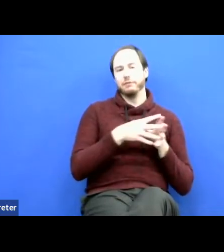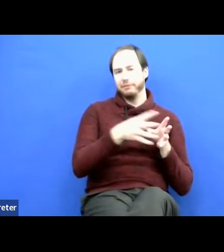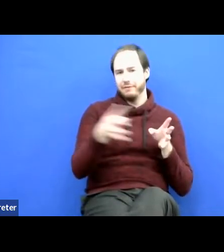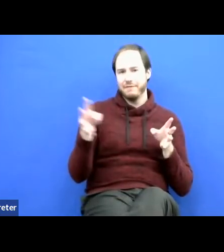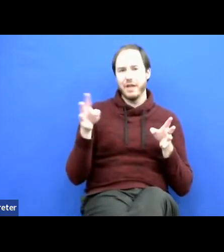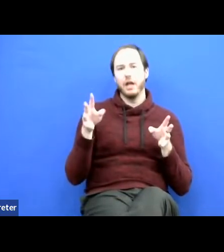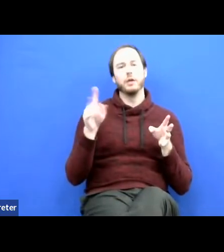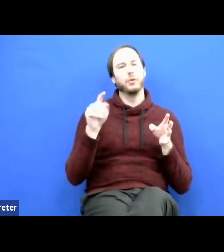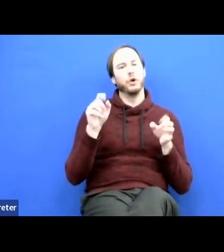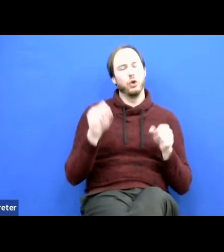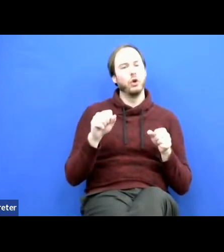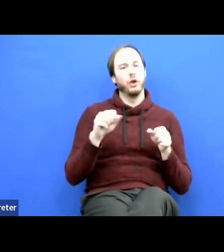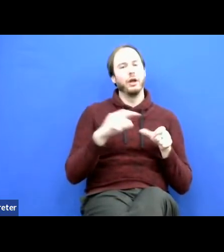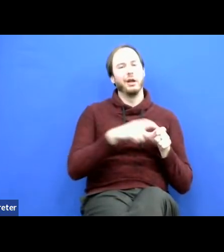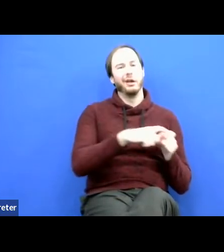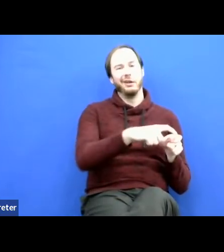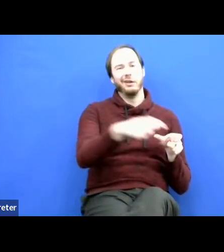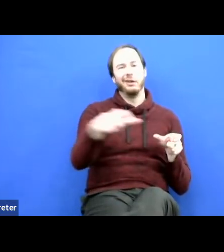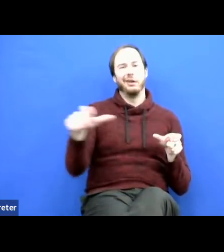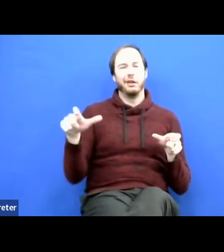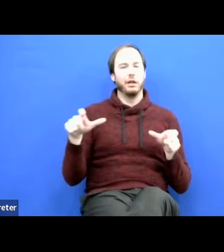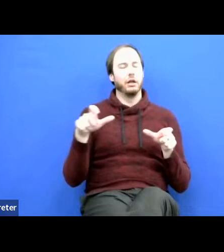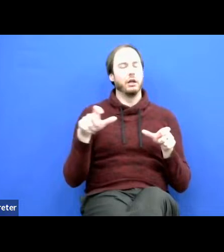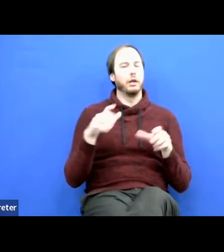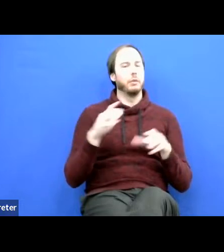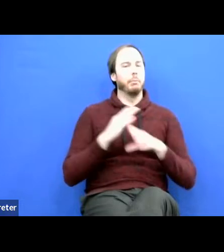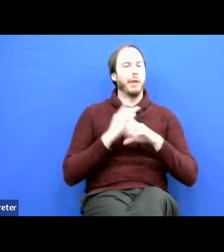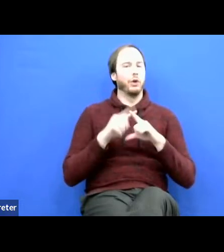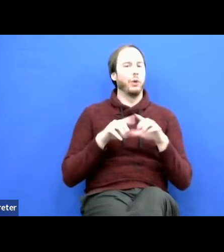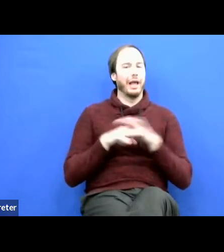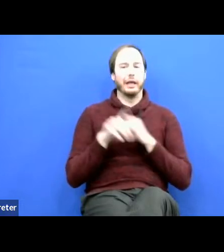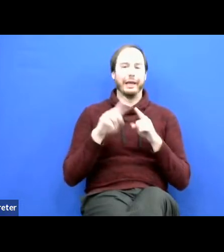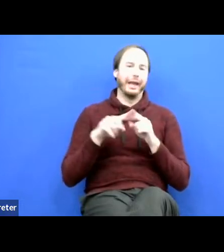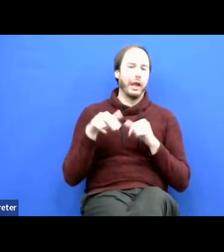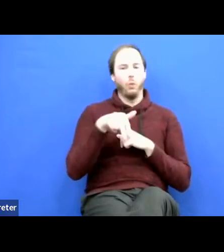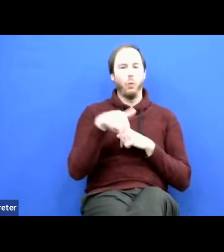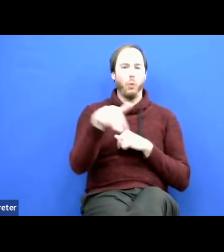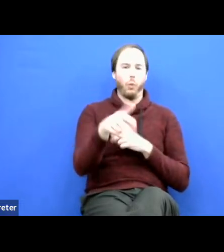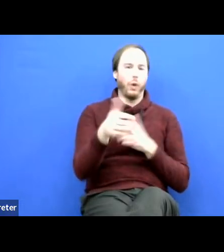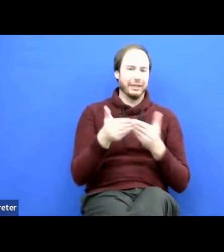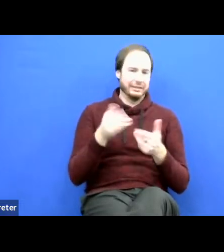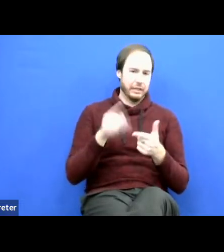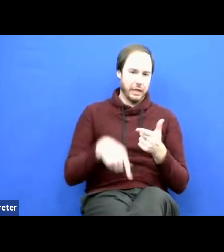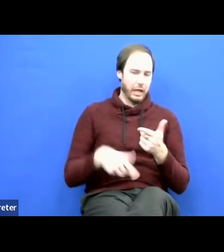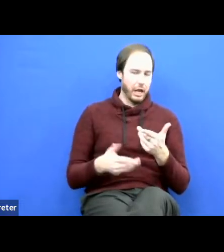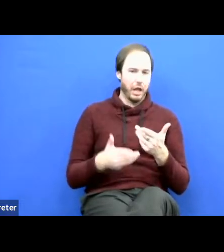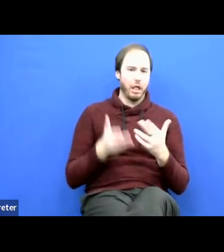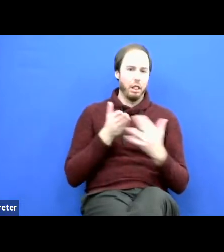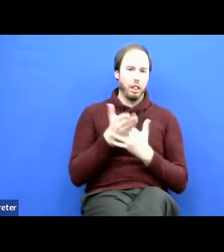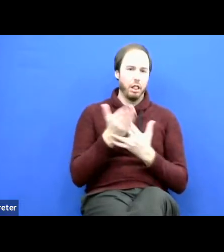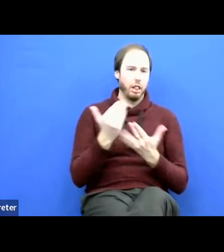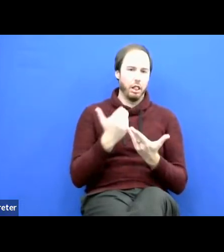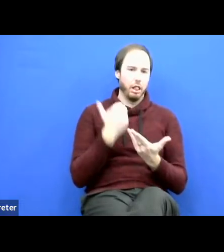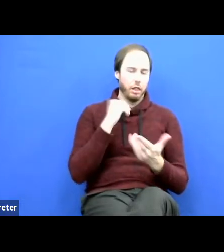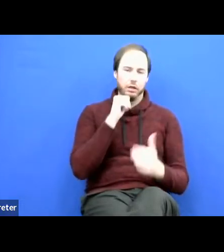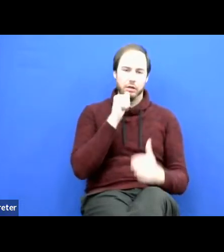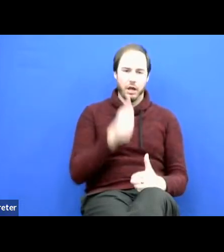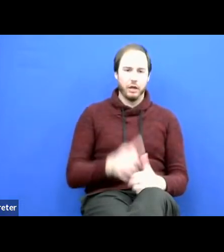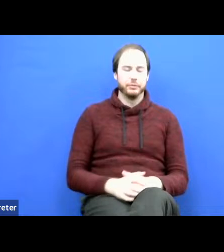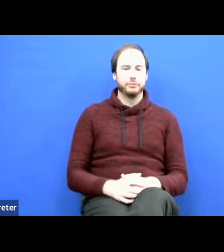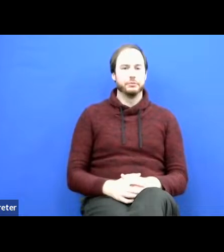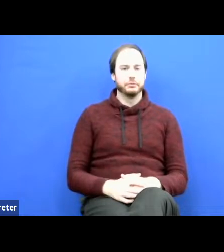fence, but it's essentially an access barrier is what you're looking for. So that people aren't wandering into your